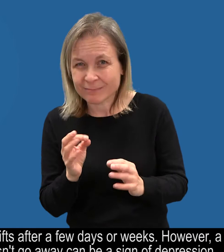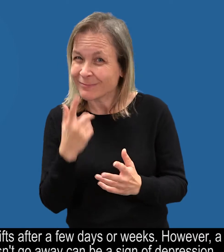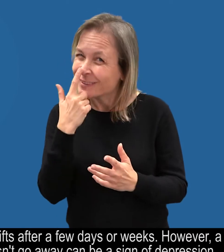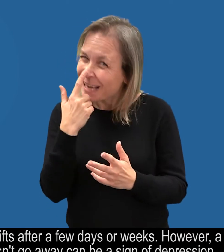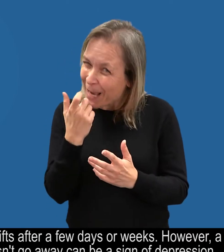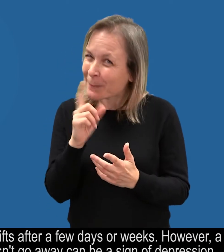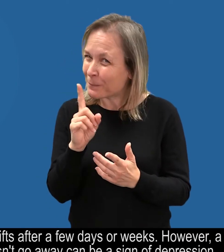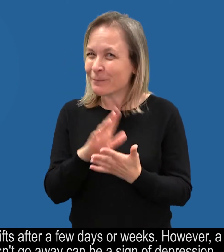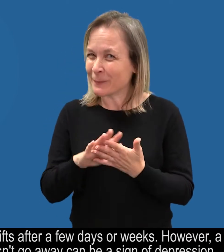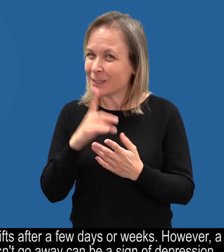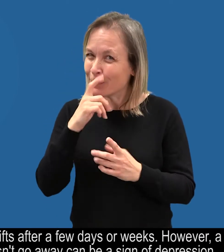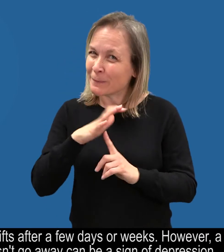of depression.